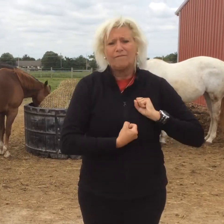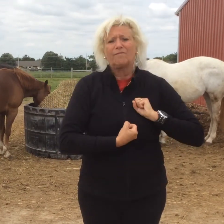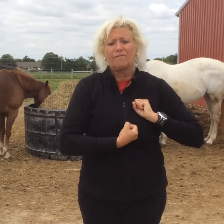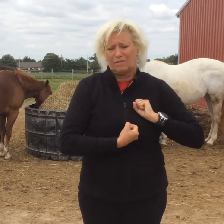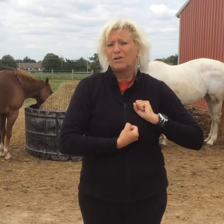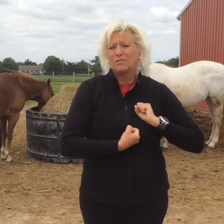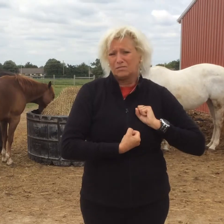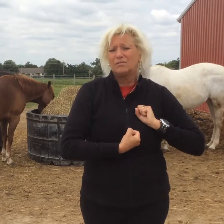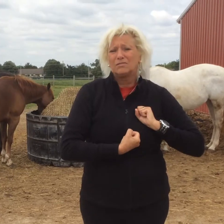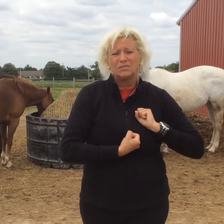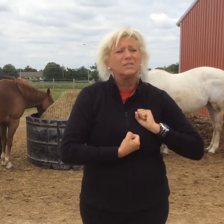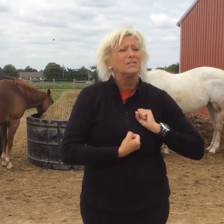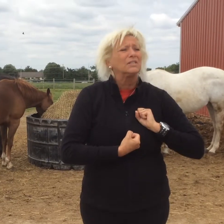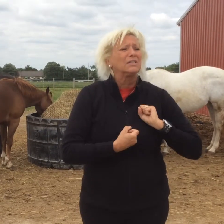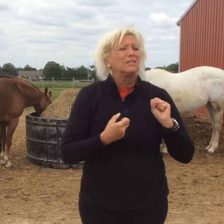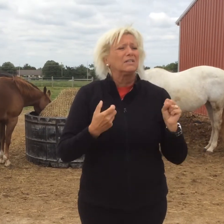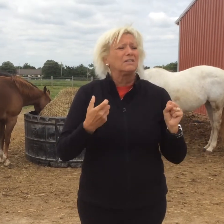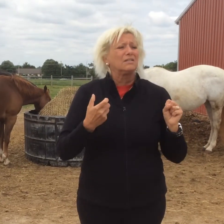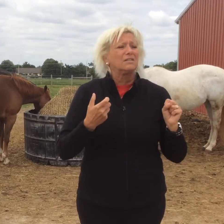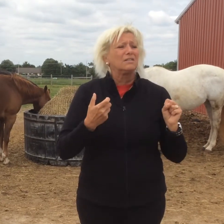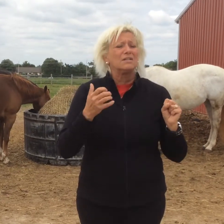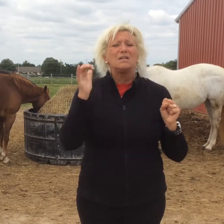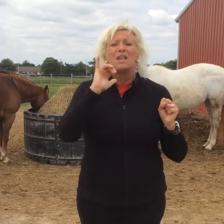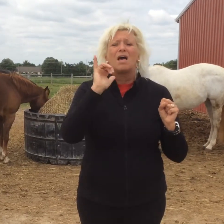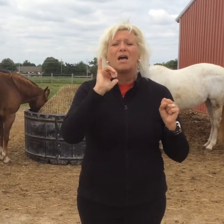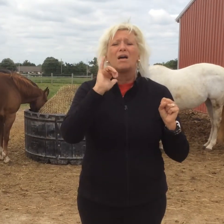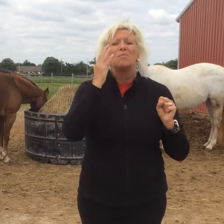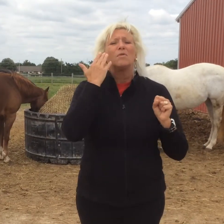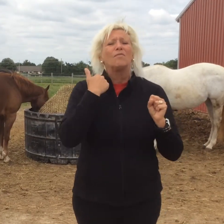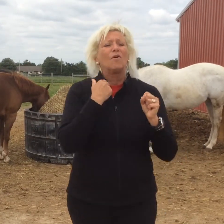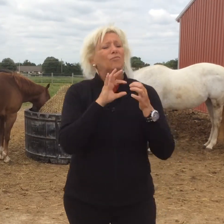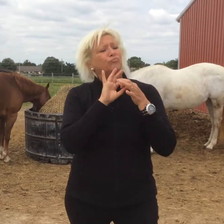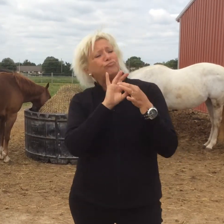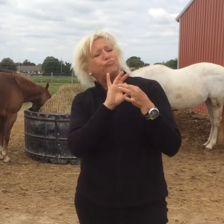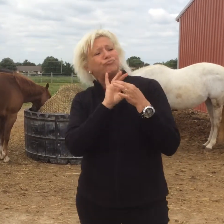death is a natural process, and so is grieving.